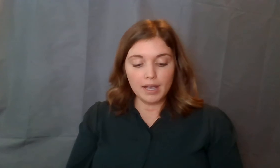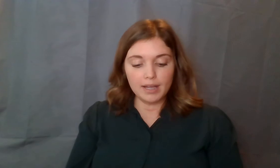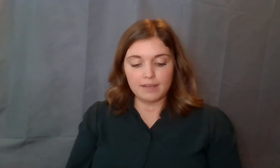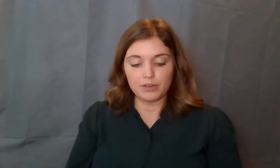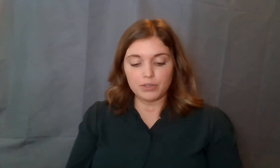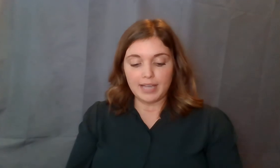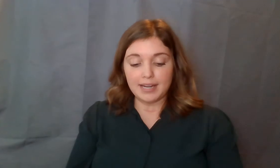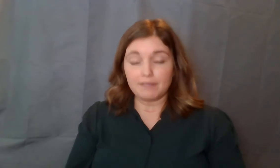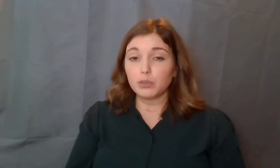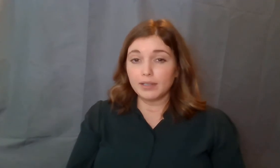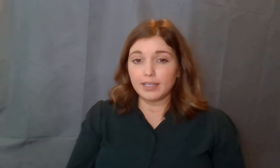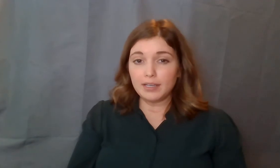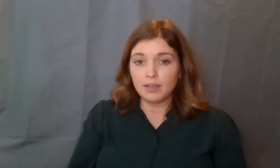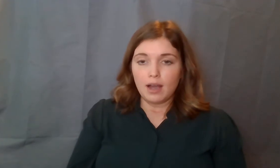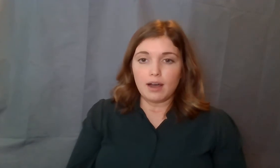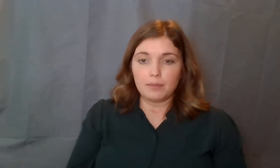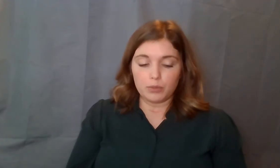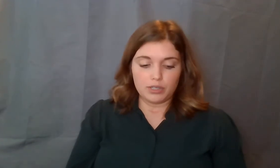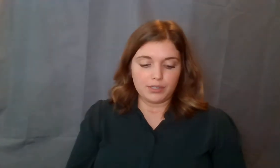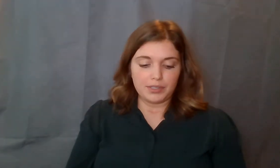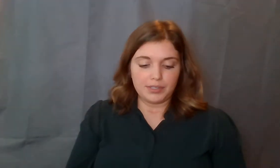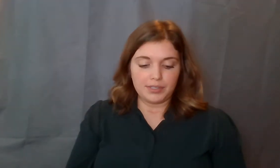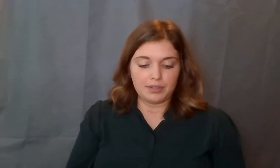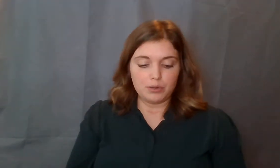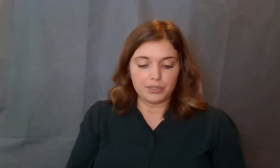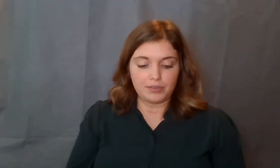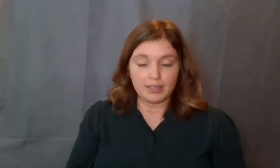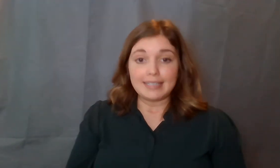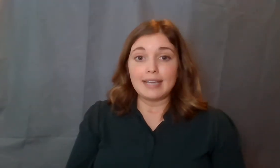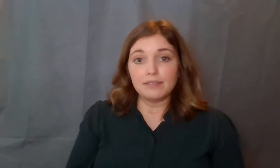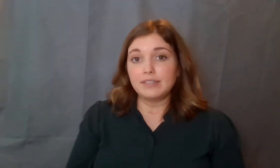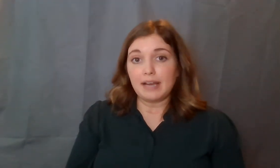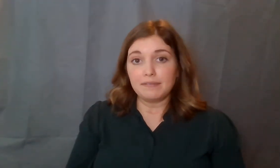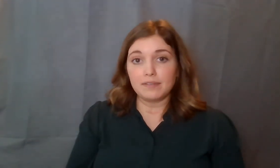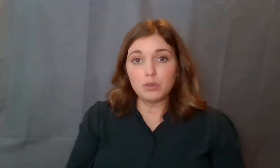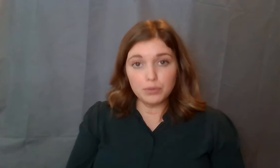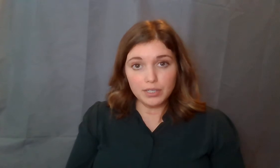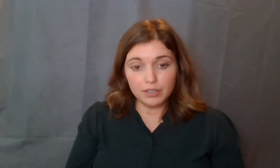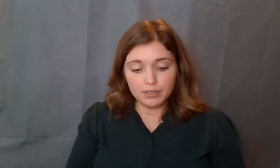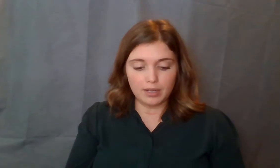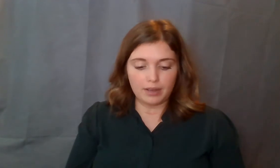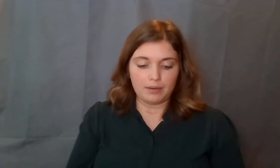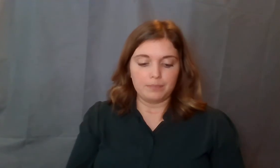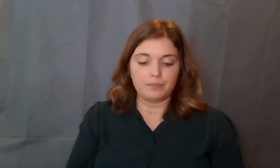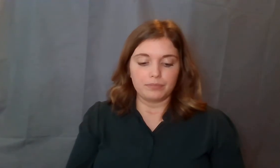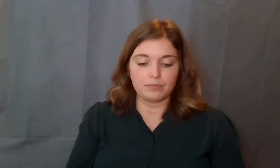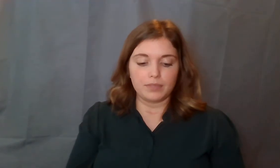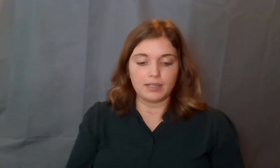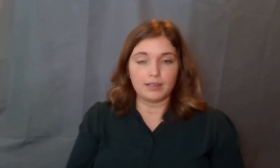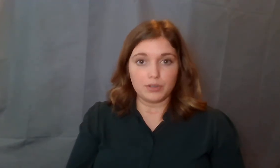But if you're signing fluently, which this is used for like native deaf users,